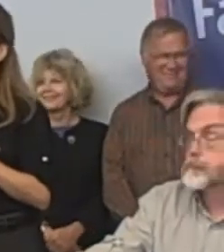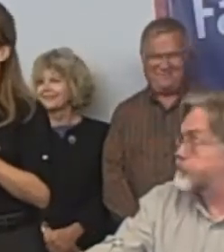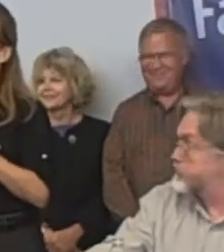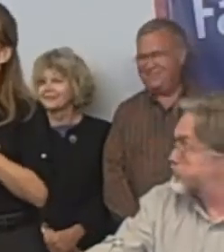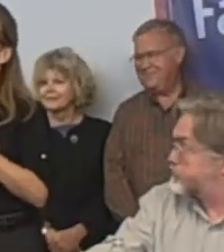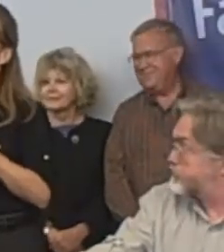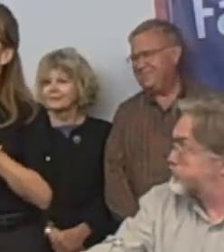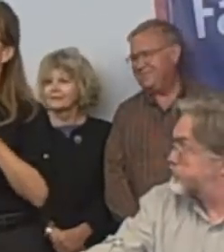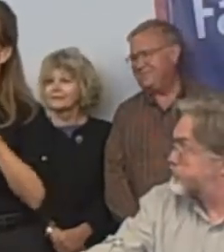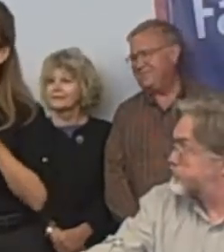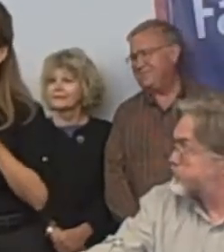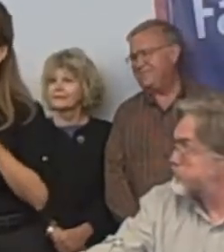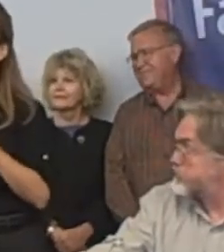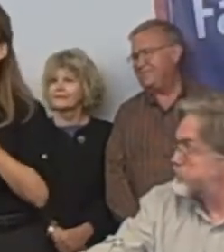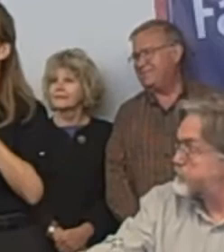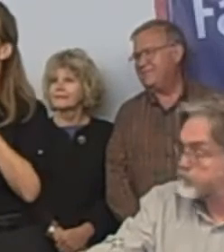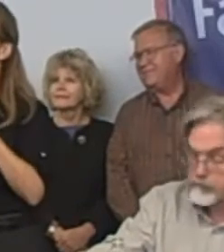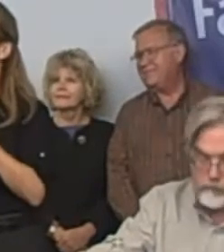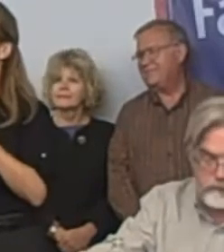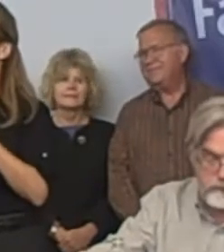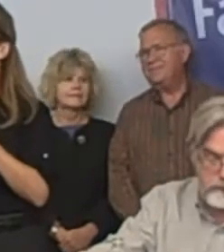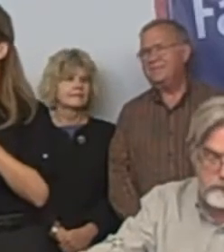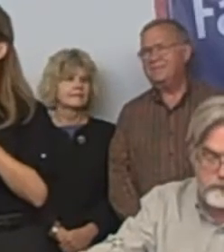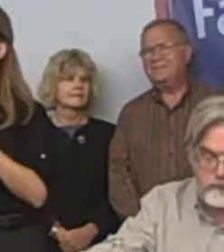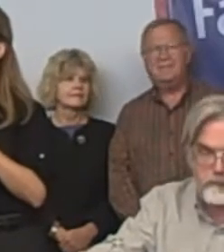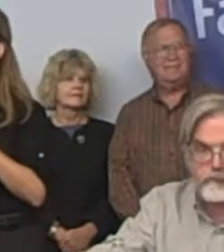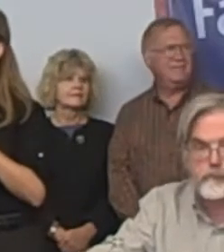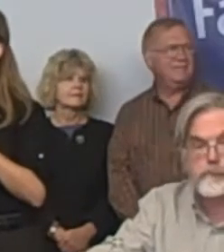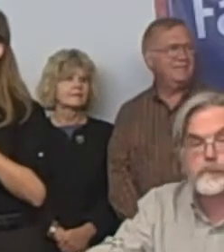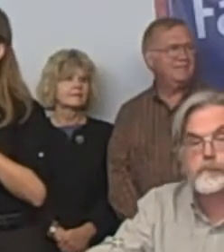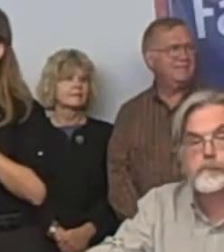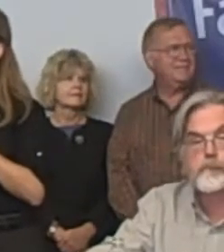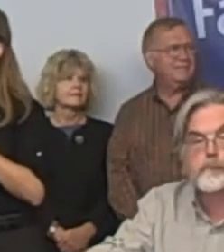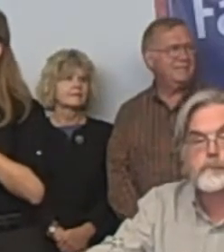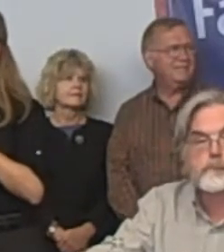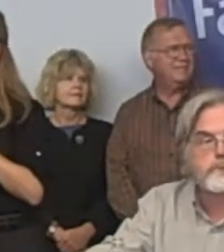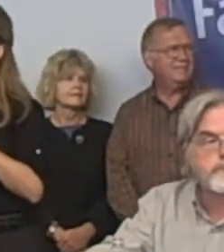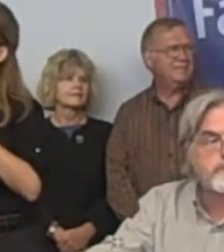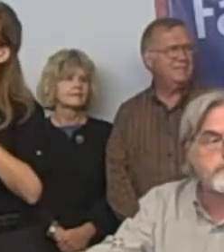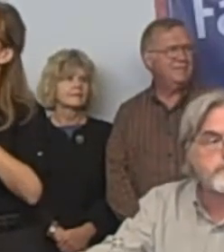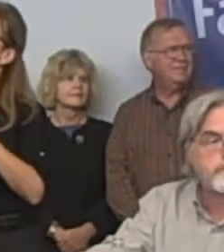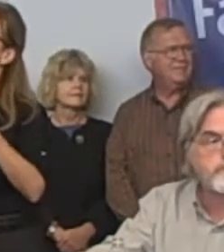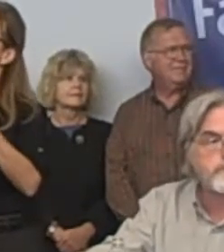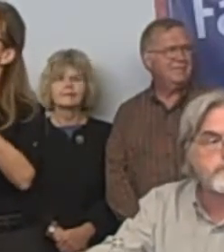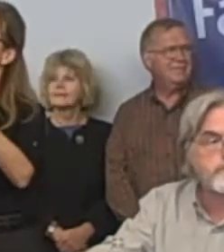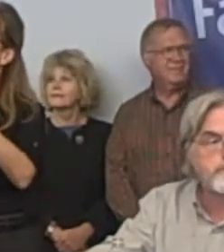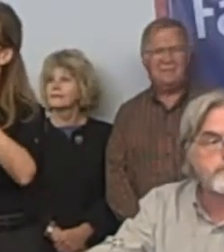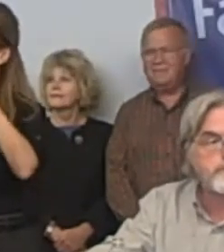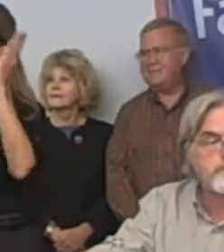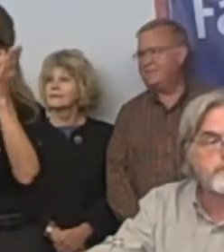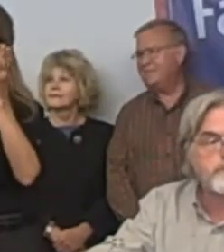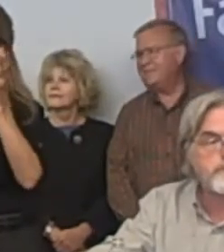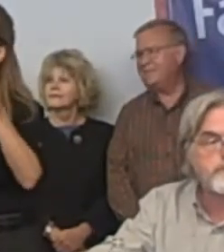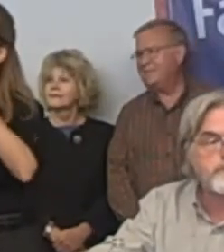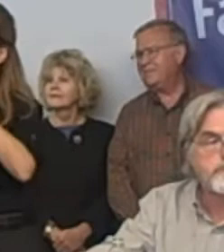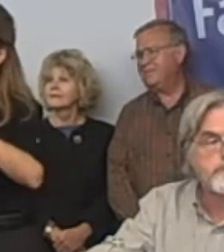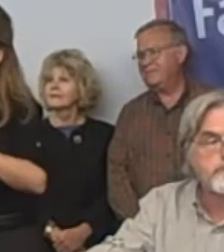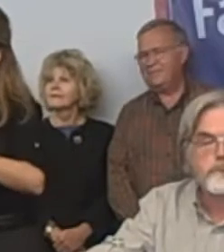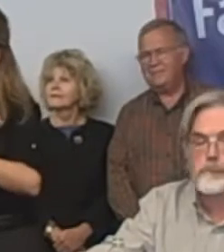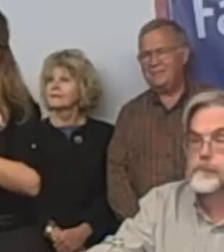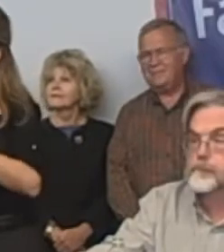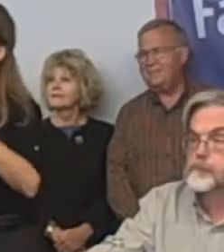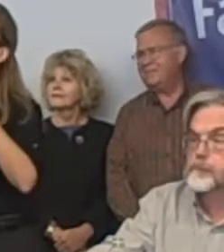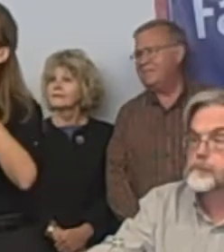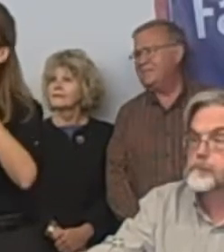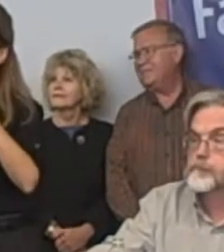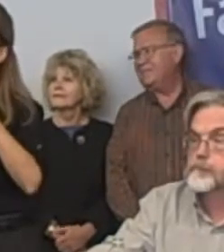Next, we're going to hear from Dr. John Halcón, who will present opening comments in Spanish, briefly, and then we